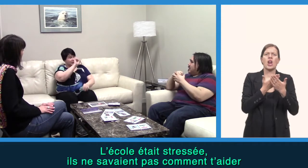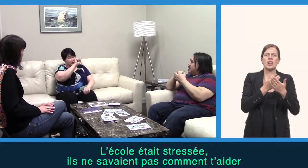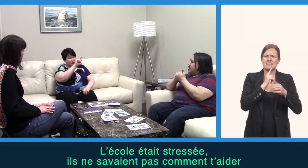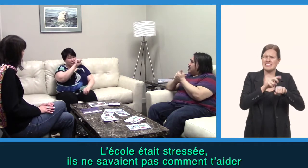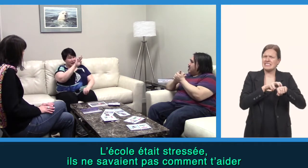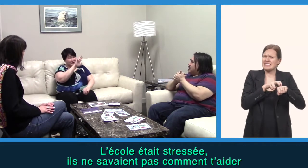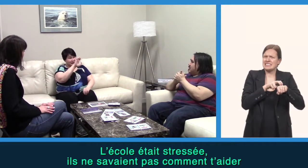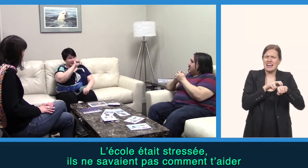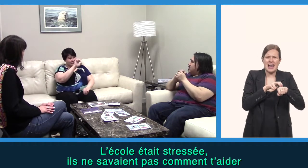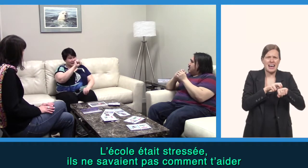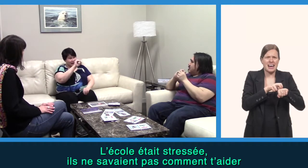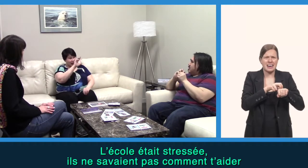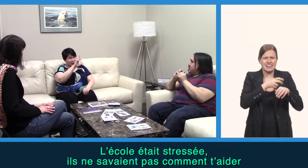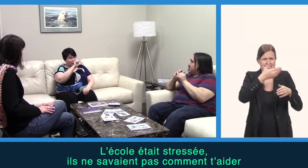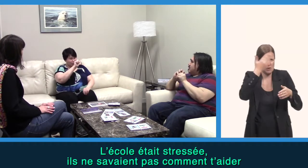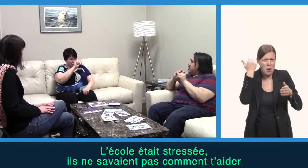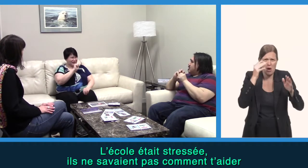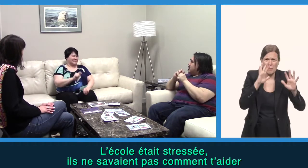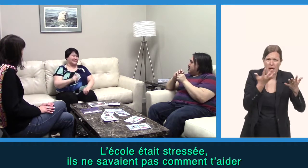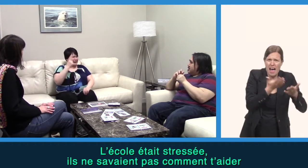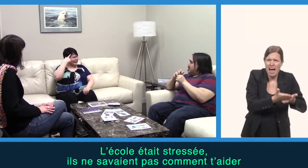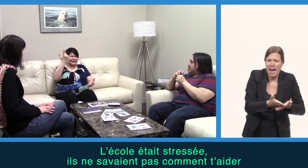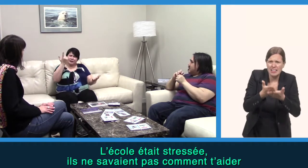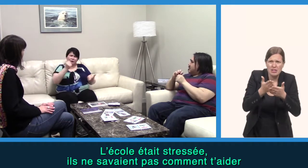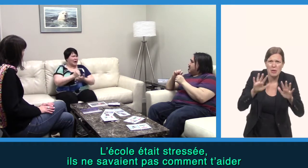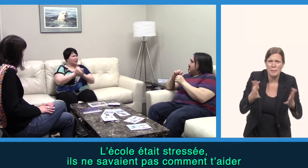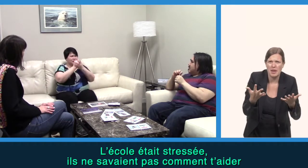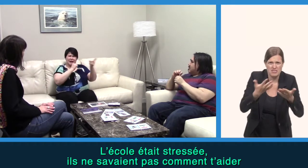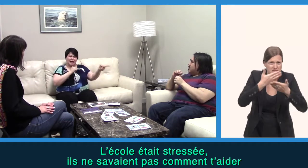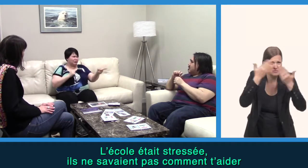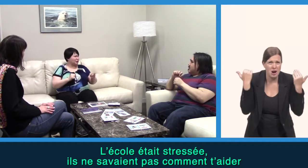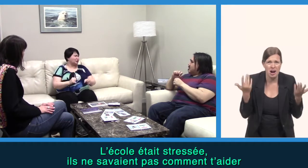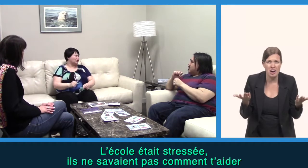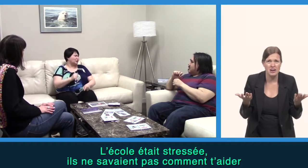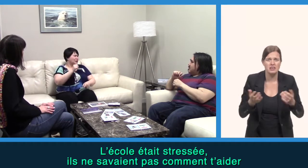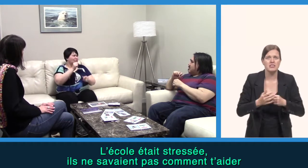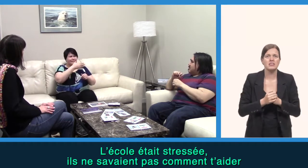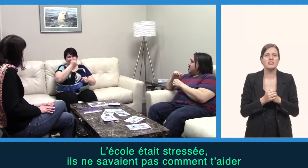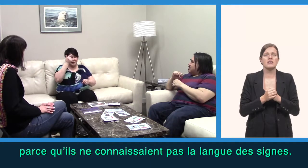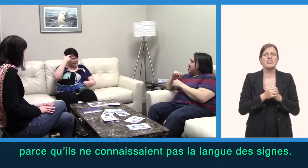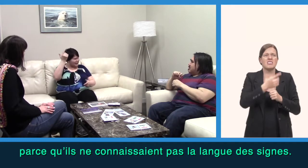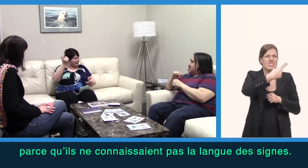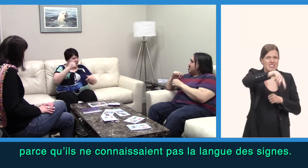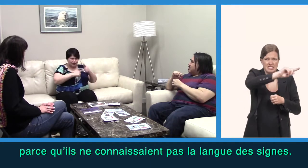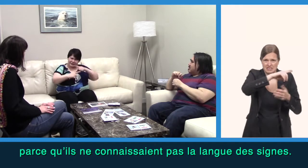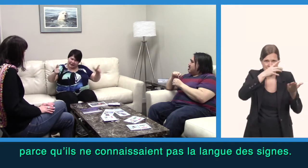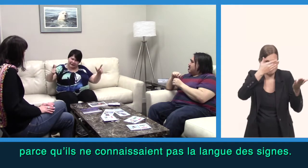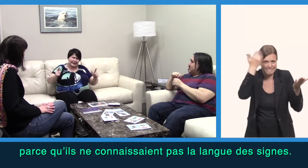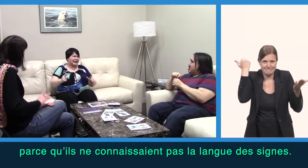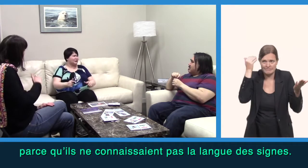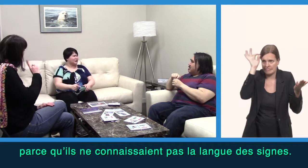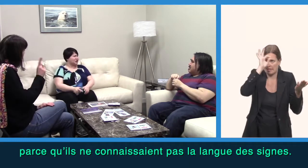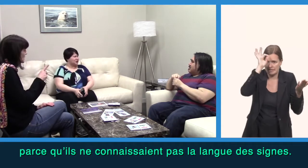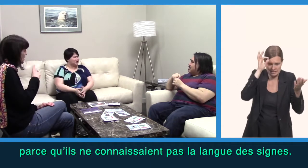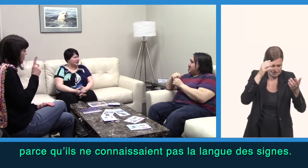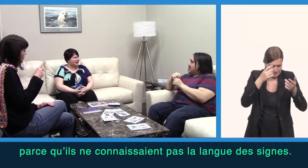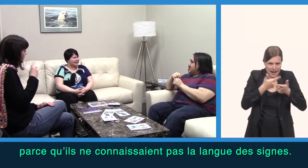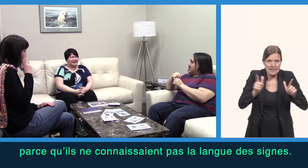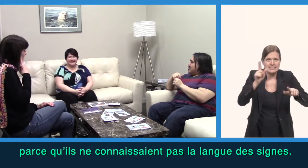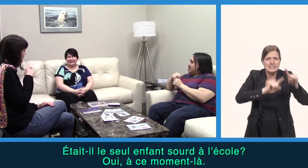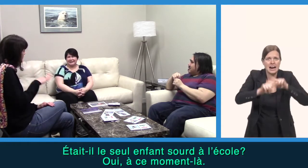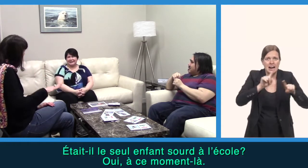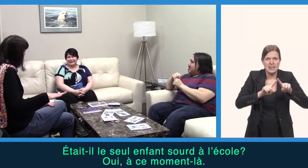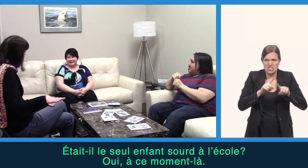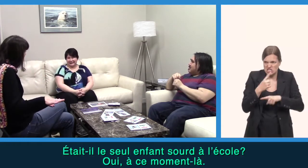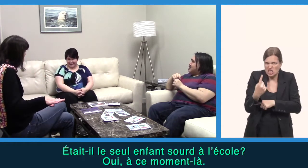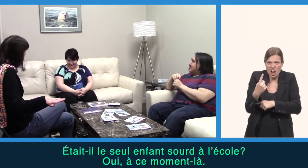school was stressed out. They didn't know how to help you because they didn't know sign And he was language. the